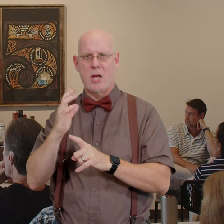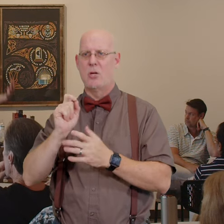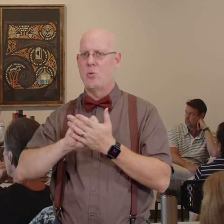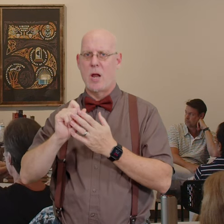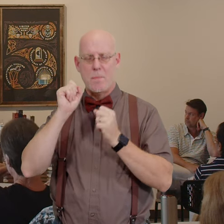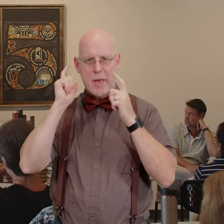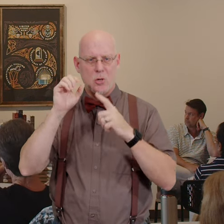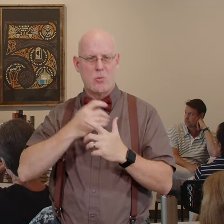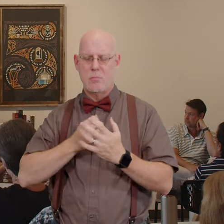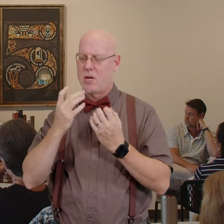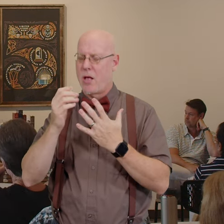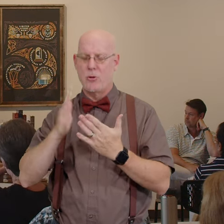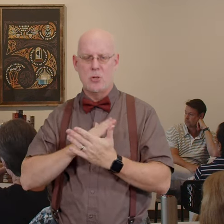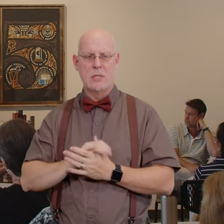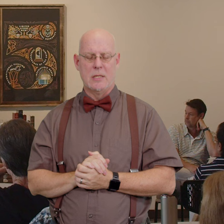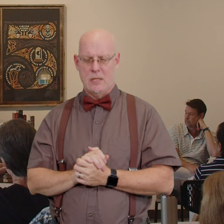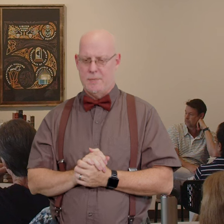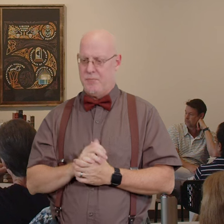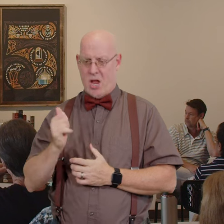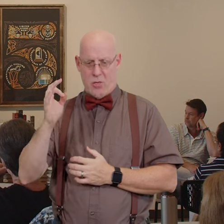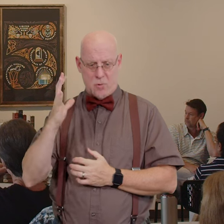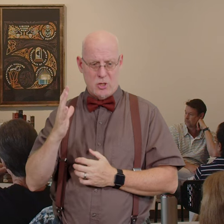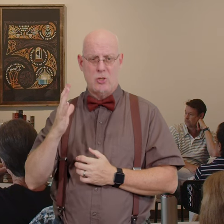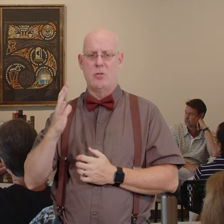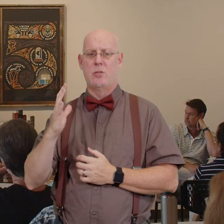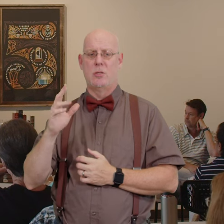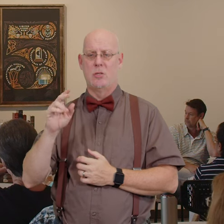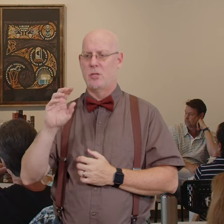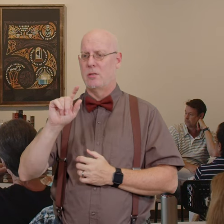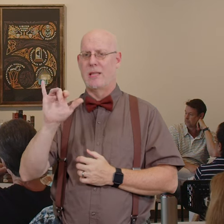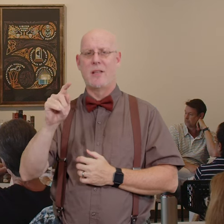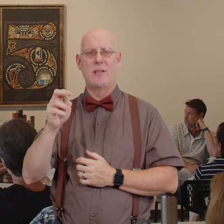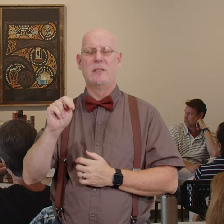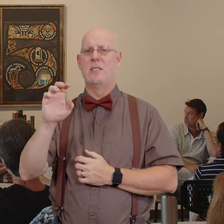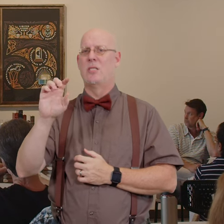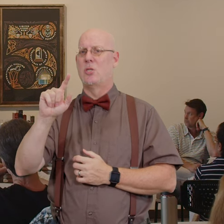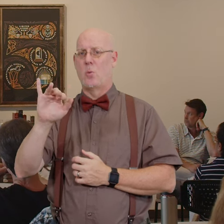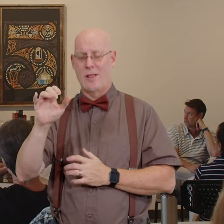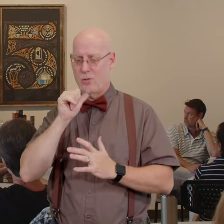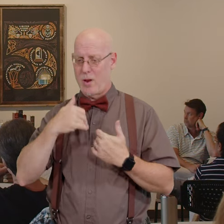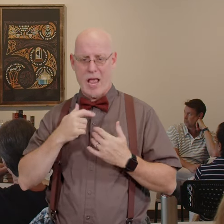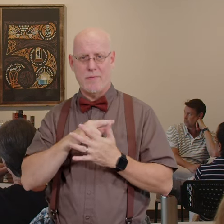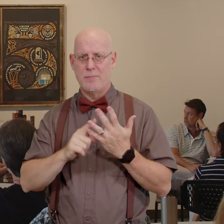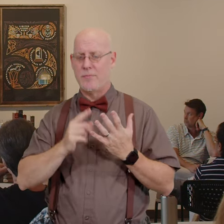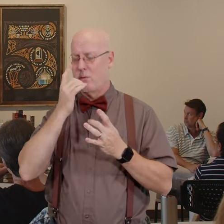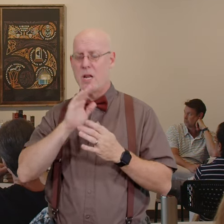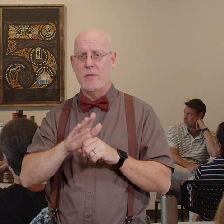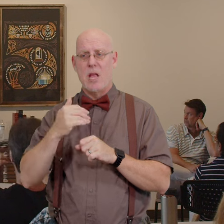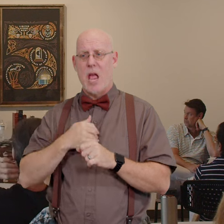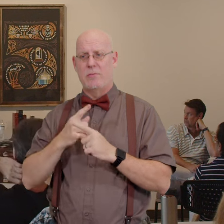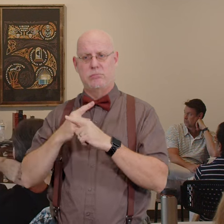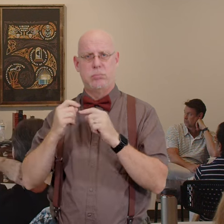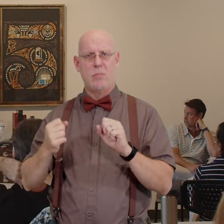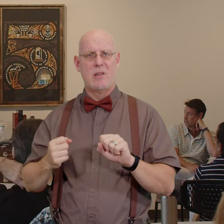only writer of Amazing Grace and countless other hymns, or other Puritans, or Melanchthon, or Zwingli, these reformers. I don't have any of them. Interestingly